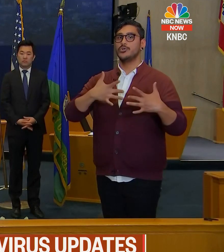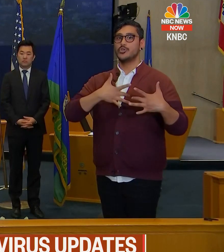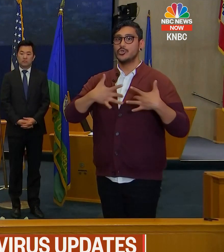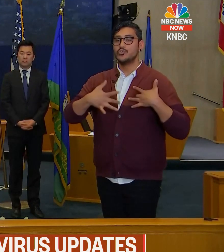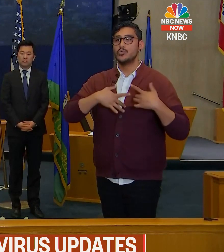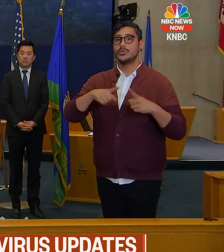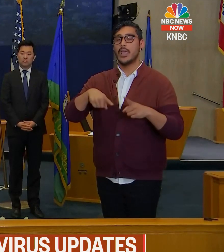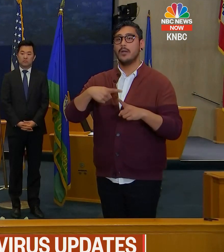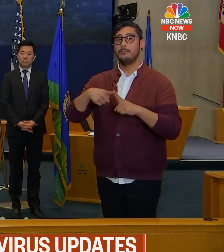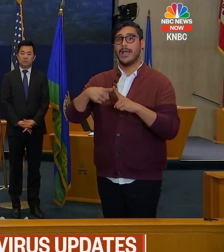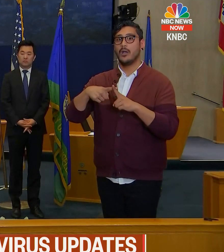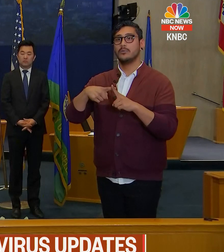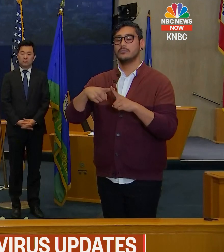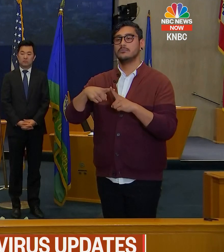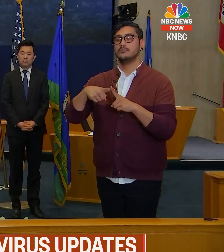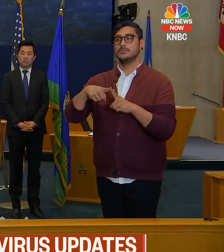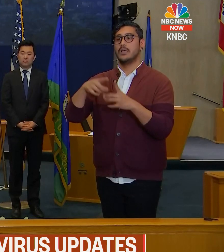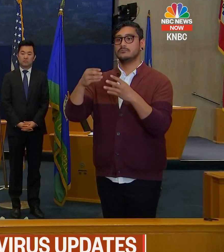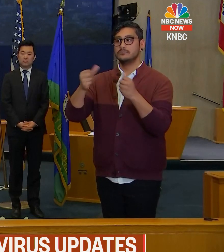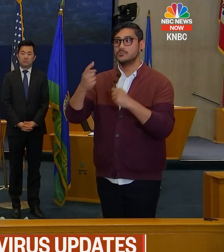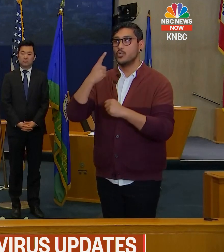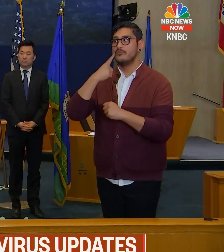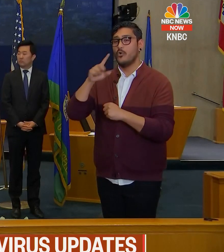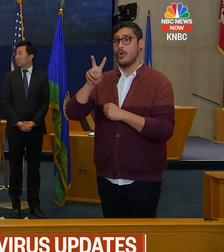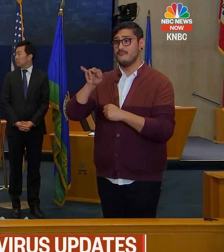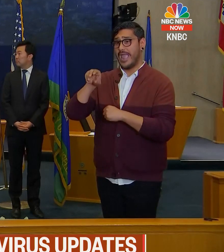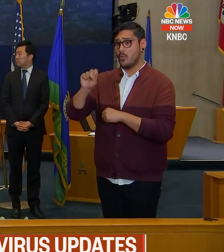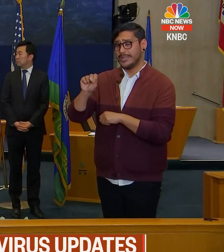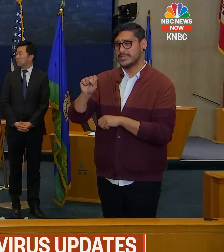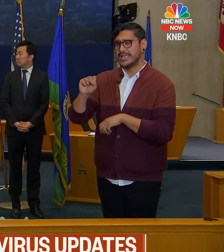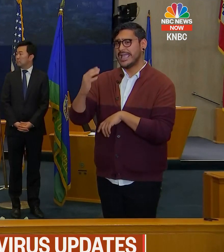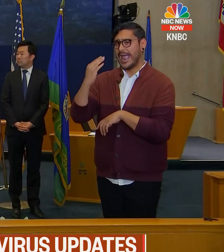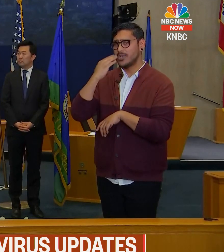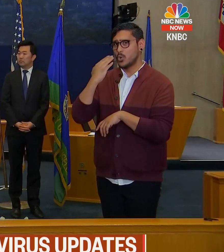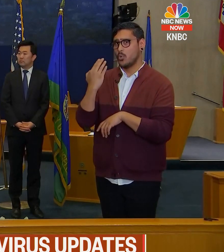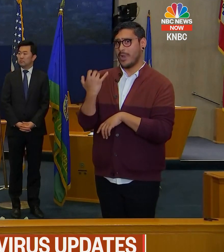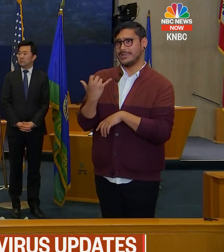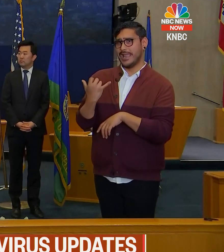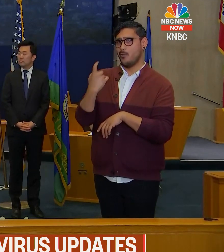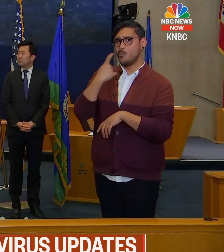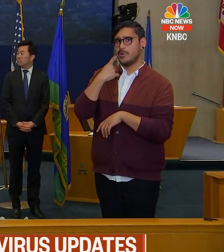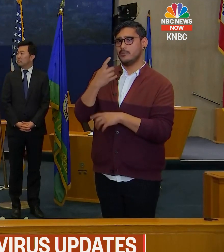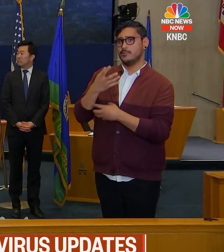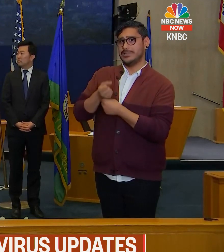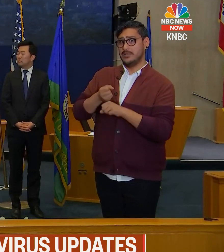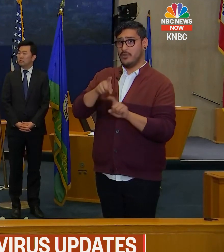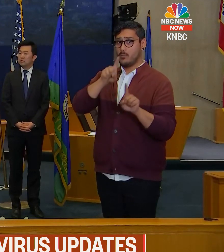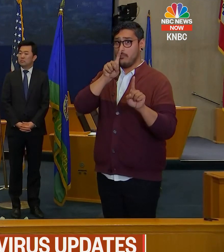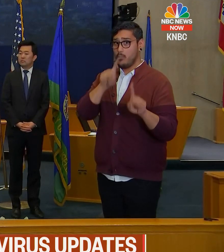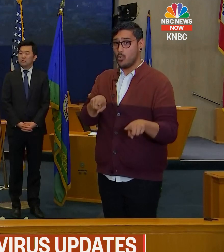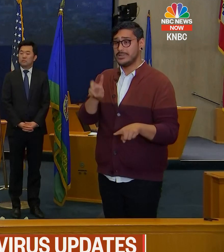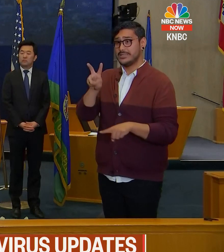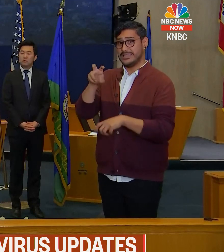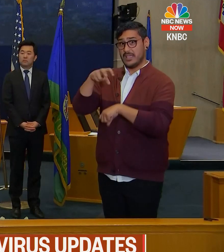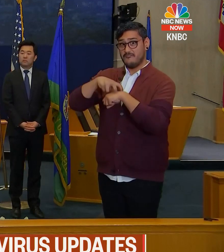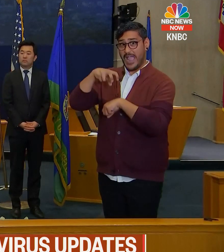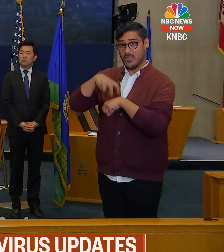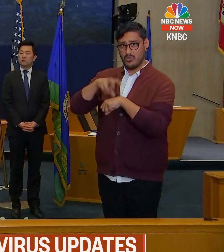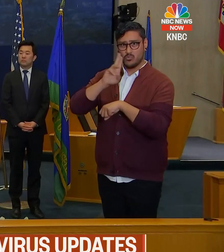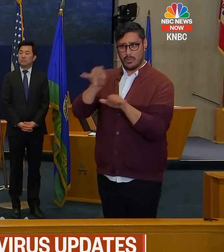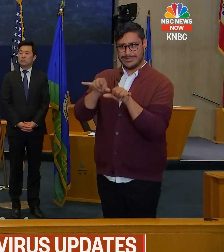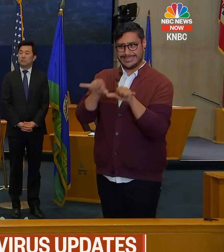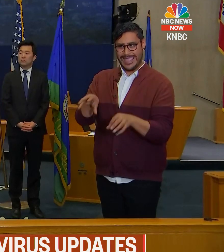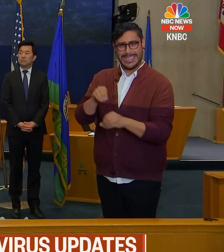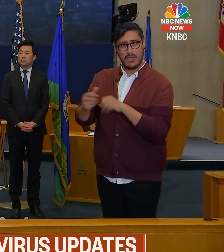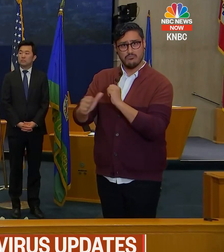the aerosolization of the virus. And I mean, we're even getting reports that the virus stays active in fecal matter